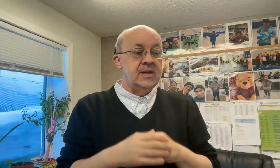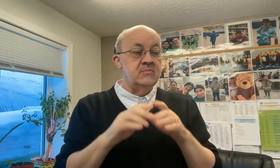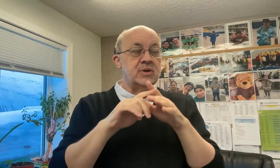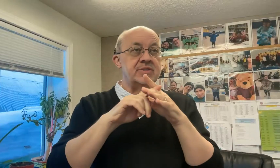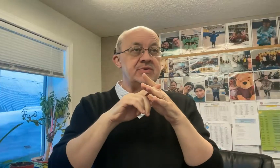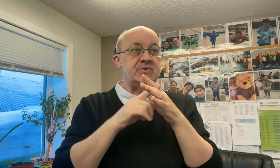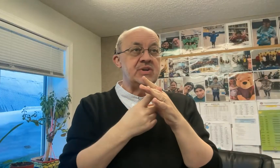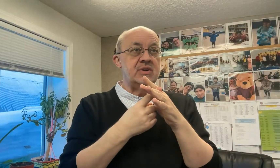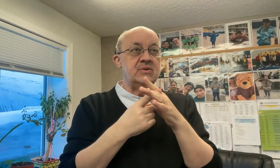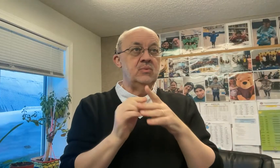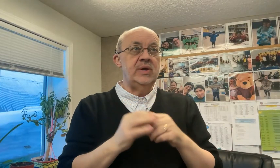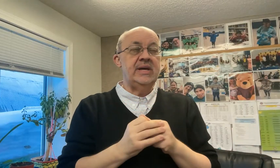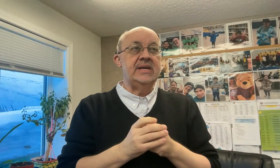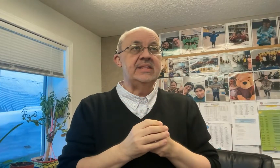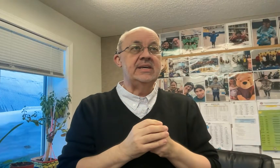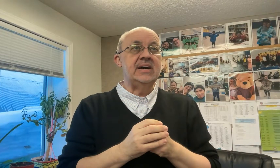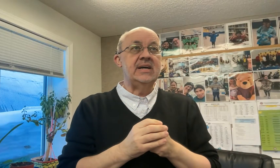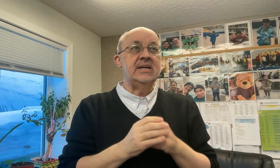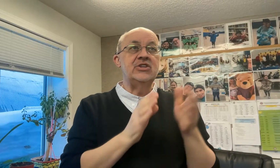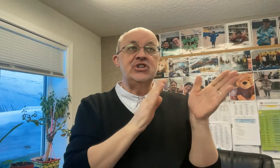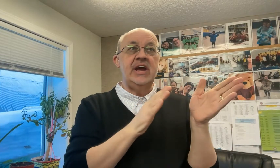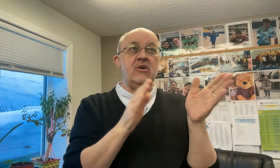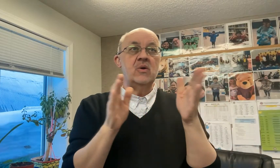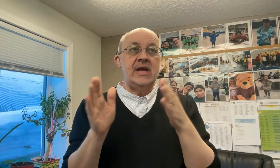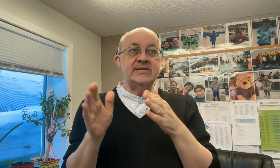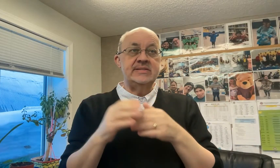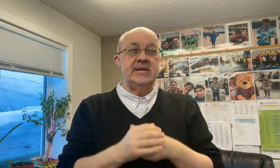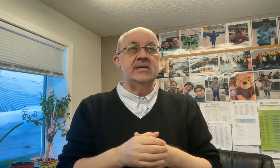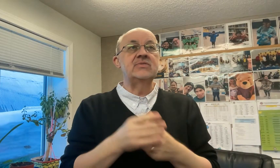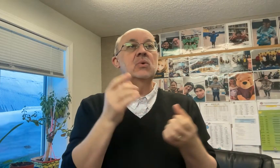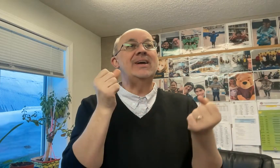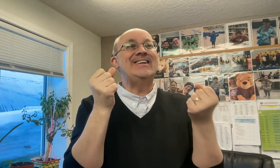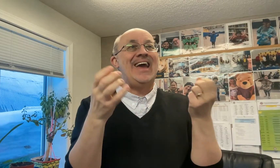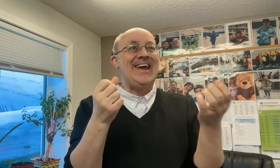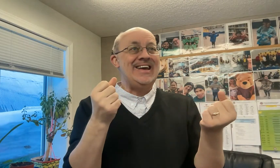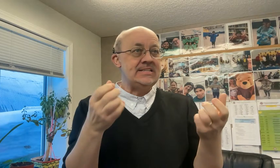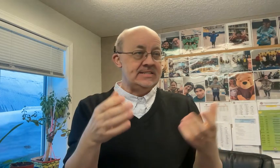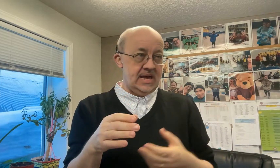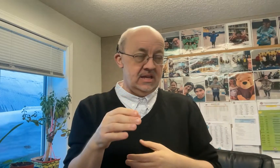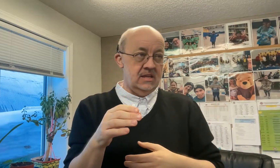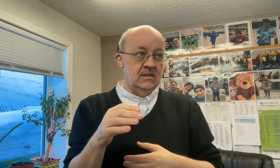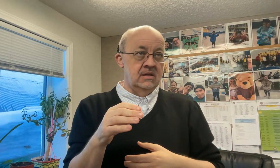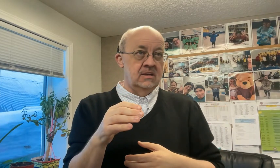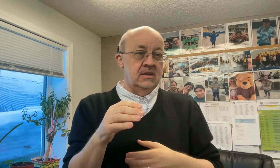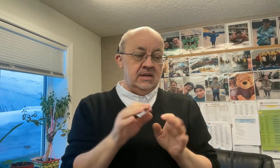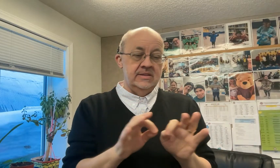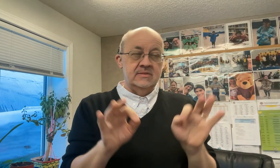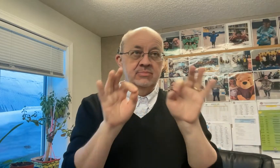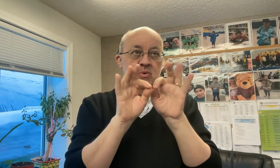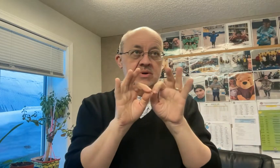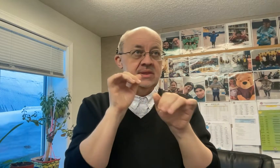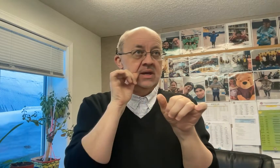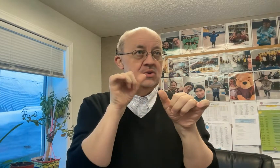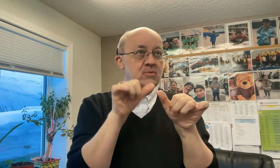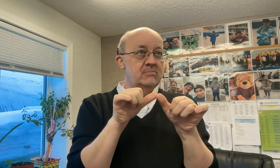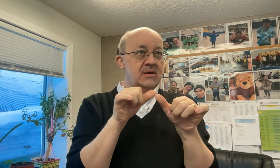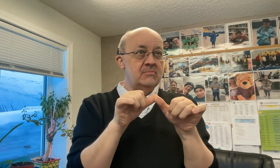And we're going to start with chair and sit. So in ASL, it's important that you remember that